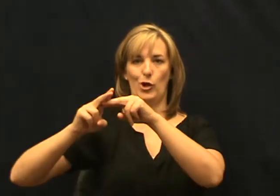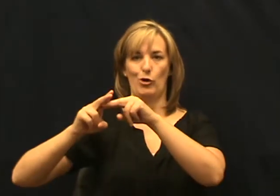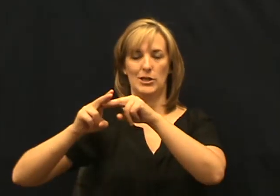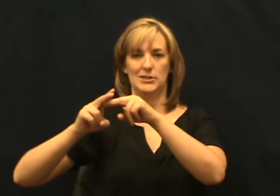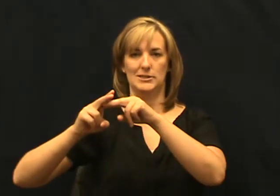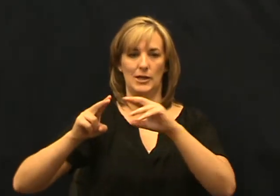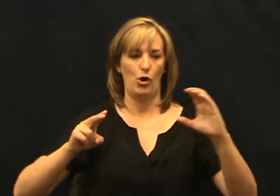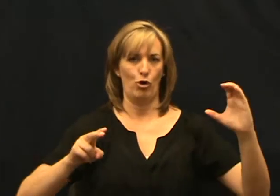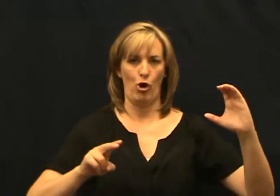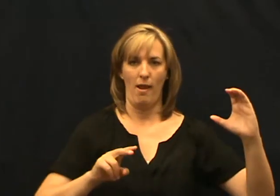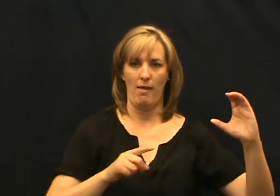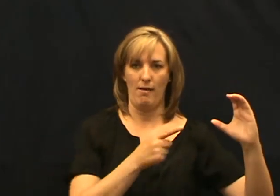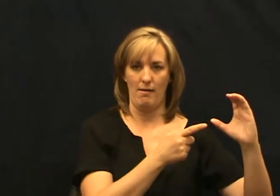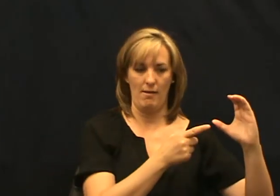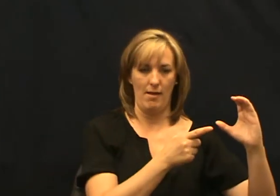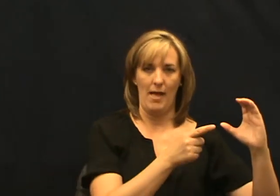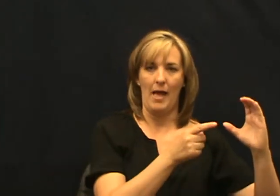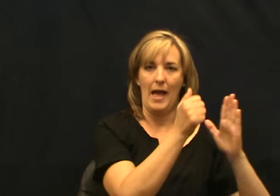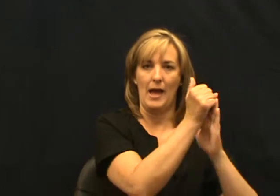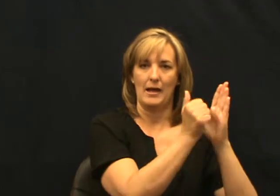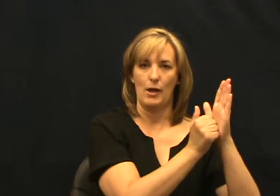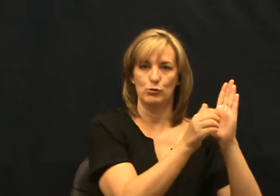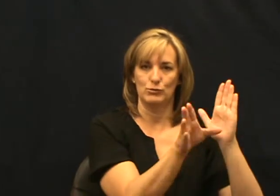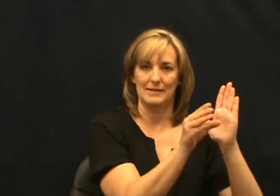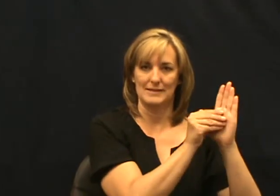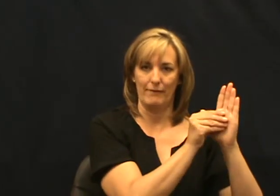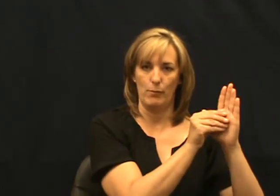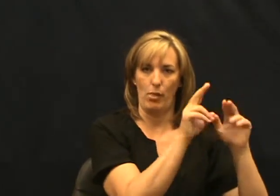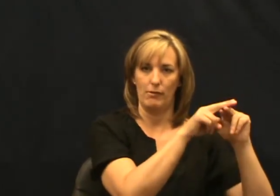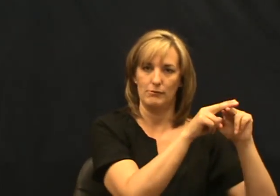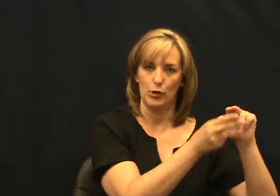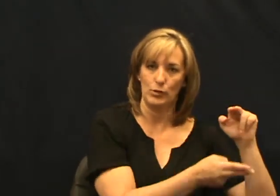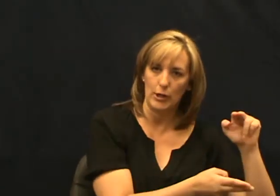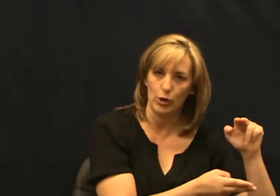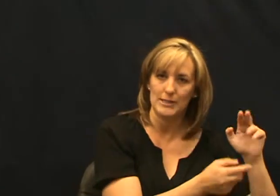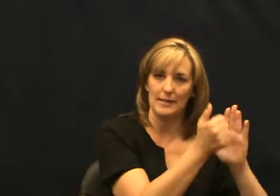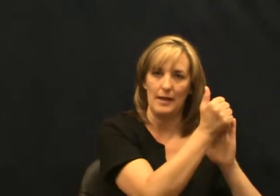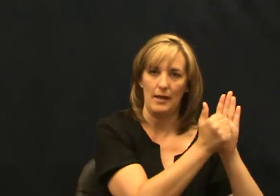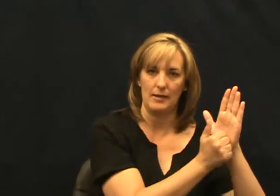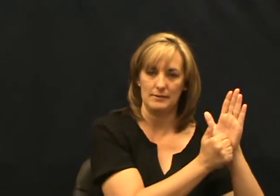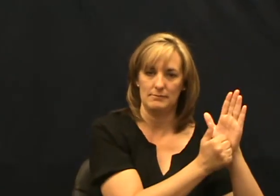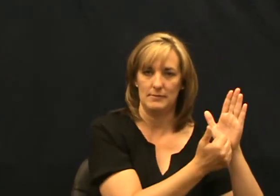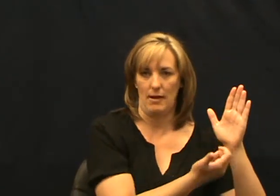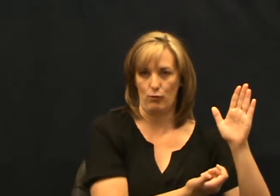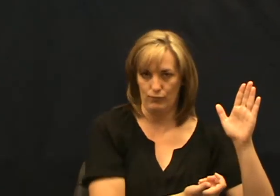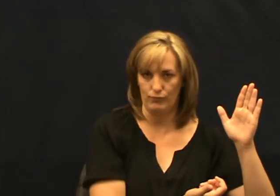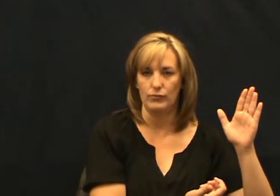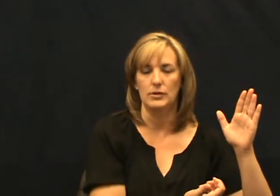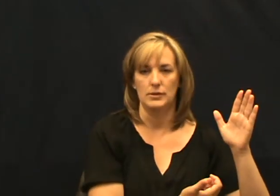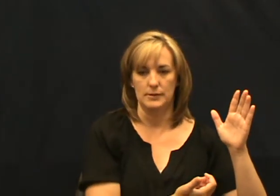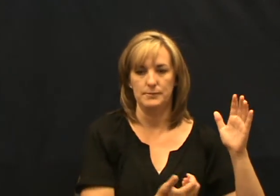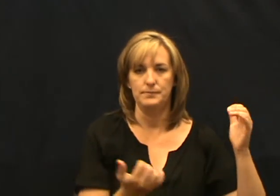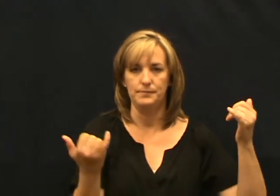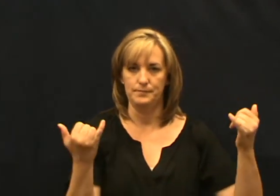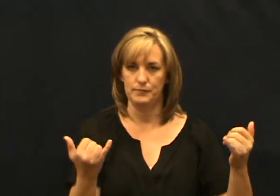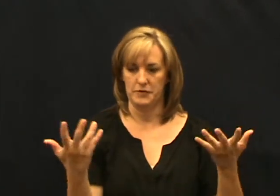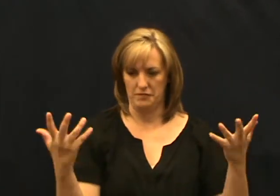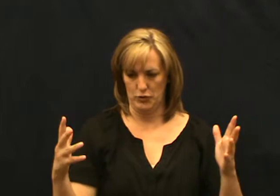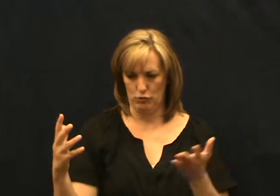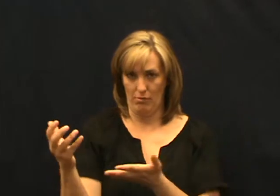we credit accounts receivable to decrease that asset account, because what we've done now is we've collected the cash, so we no